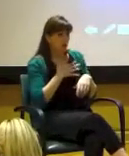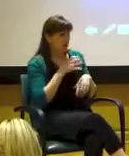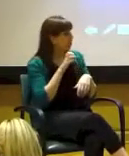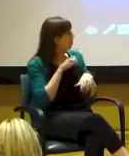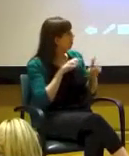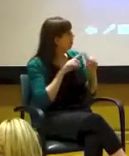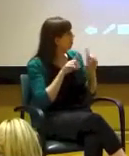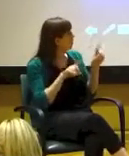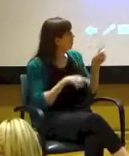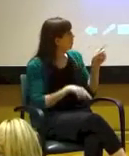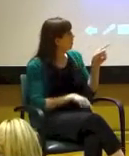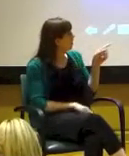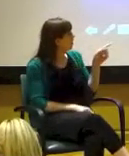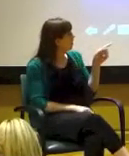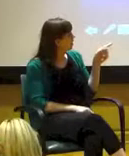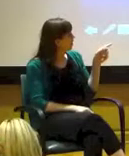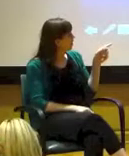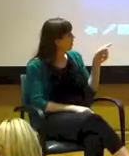but there's